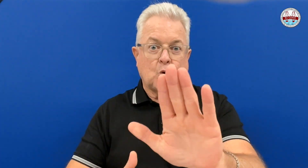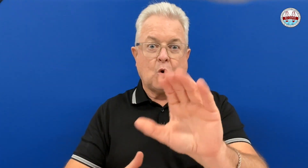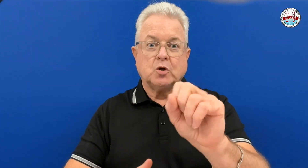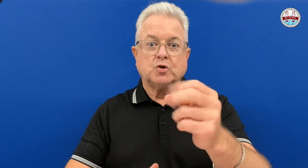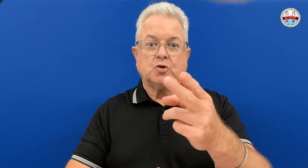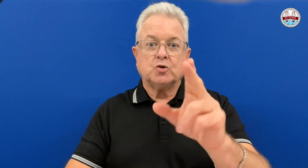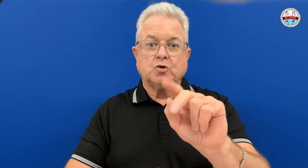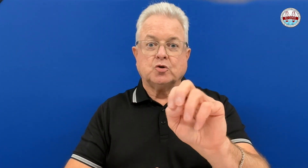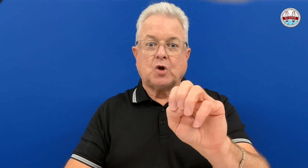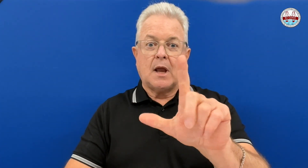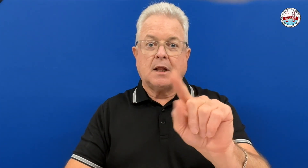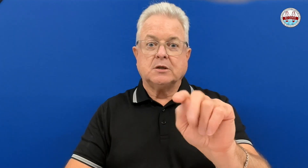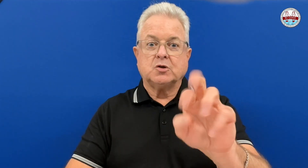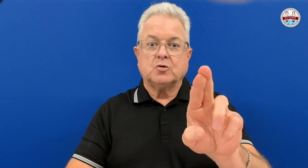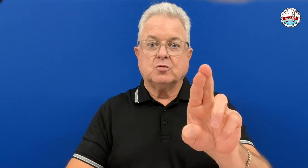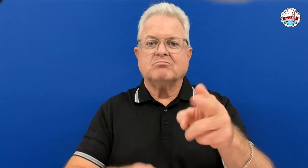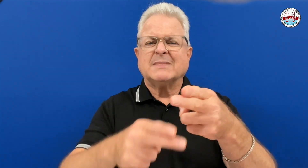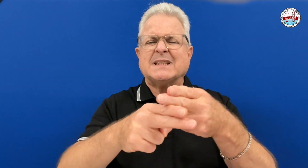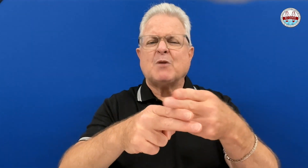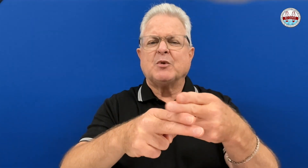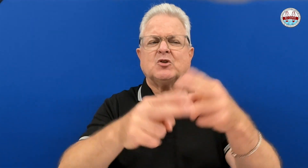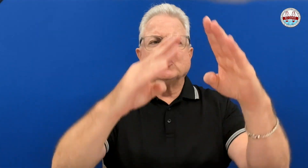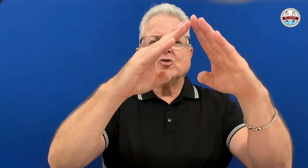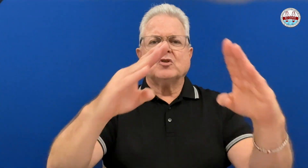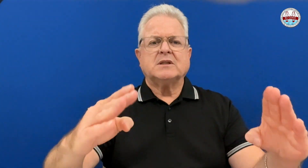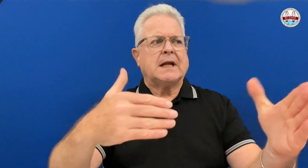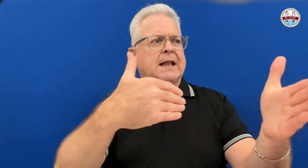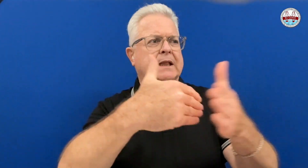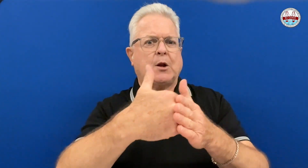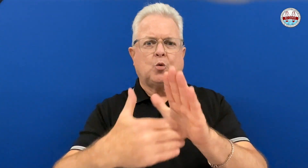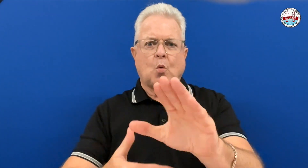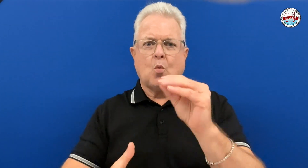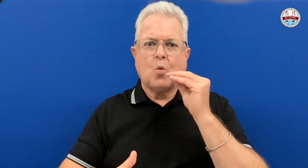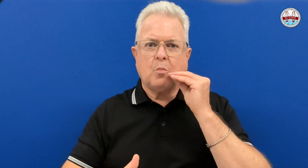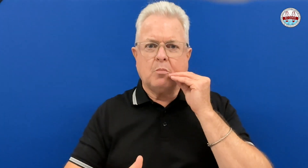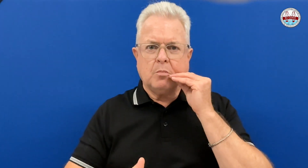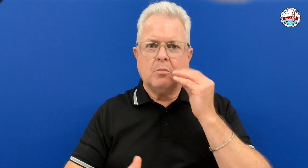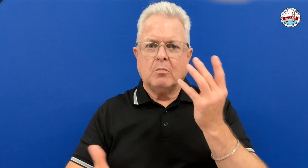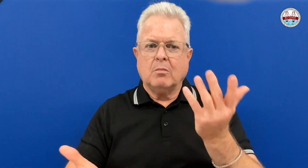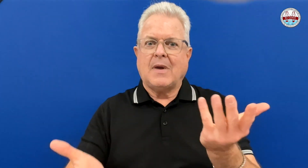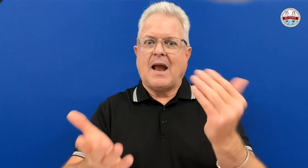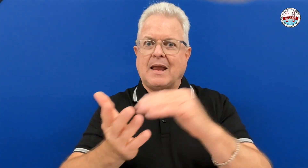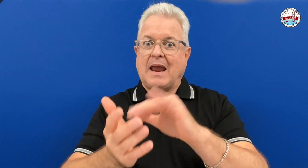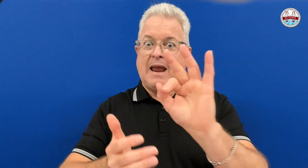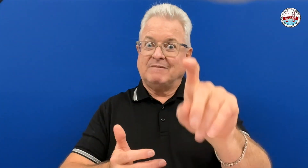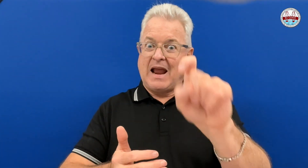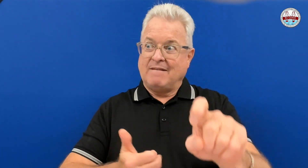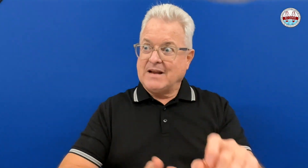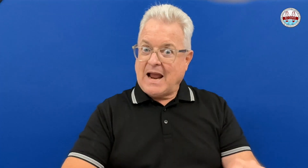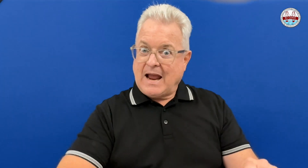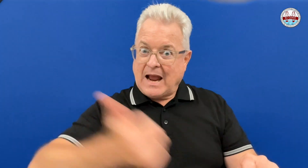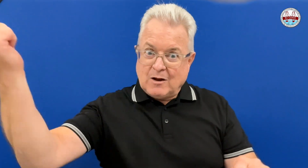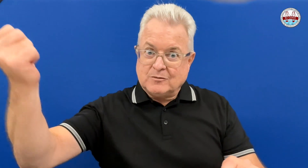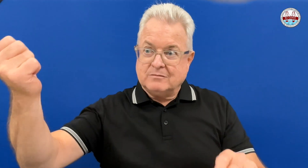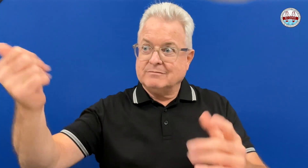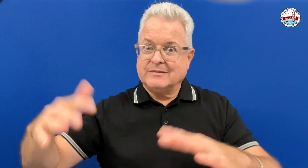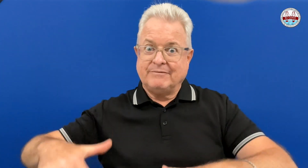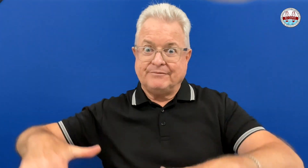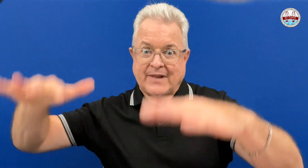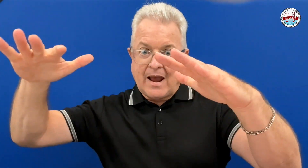booklet. You want to know the exact location. It's a temporary shelter somewhere near your home, most likely. If you